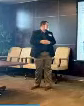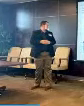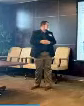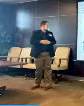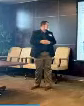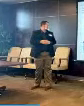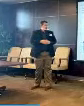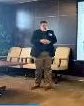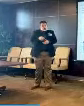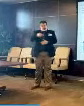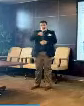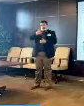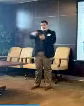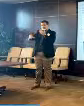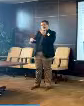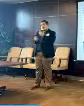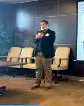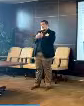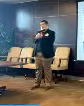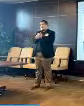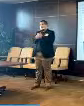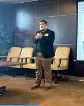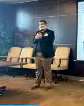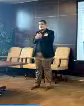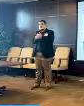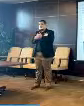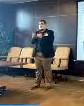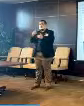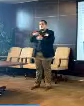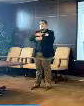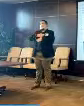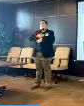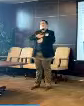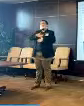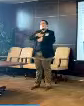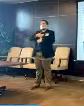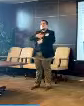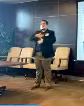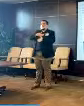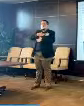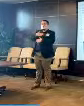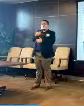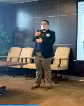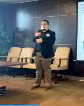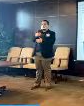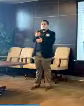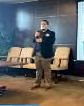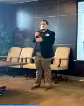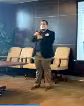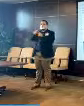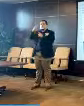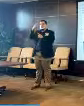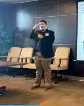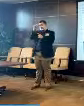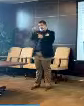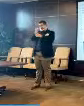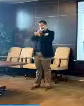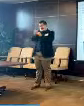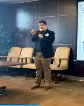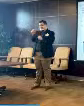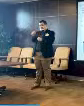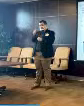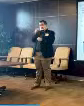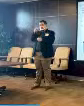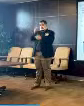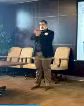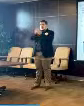This is something we want to add because we are very appreciative, and we do think that this Safer at Home program is